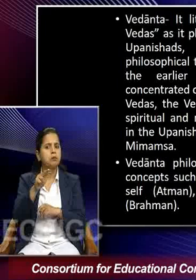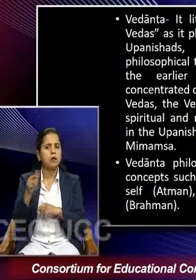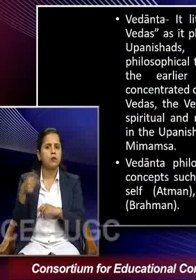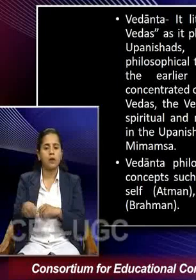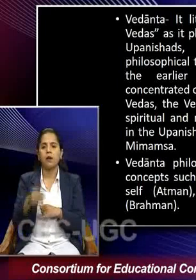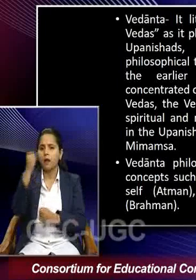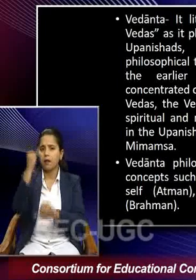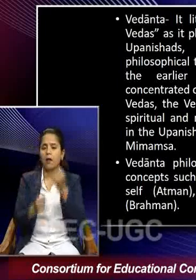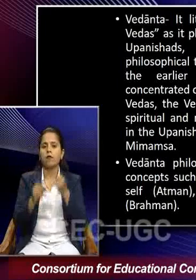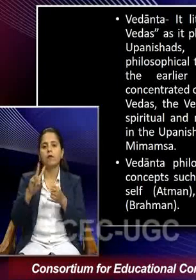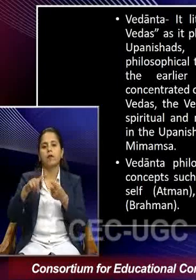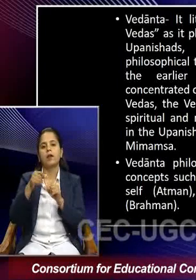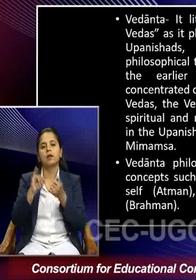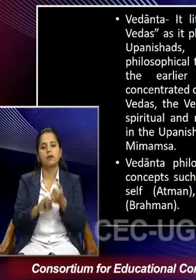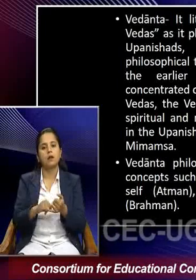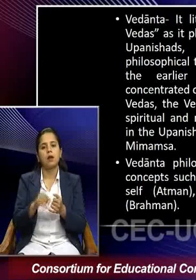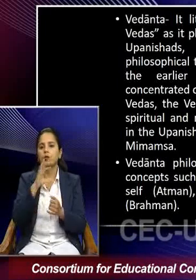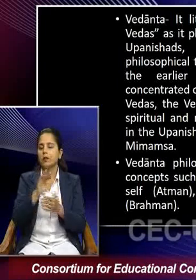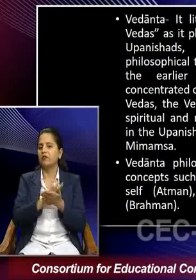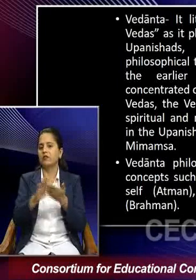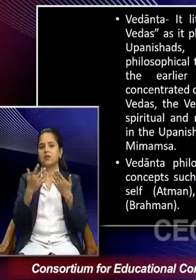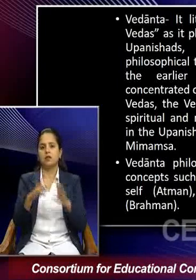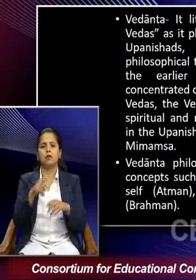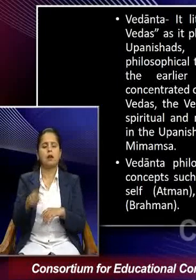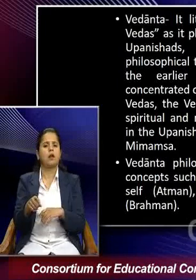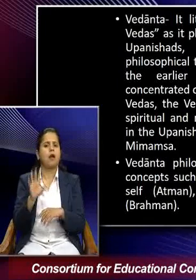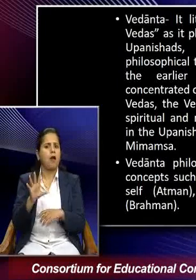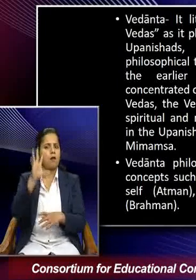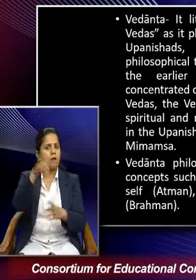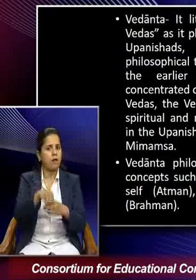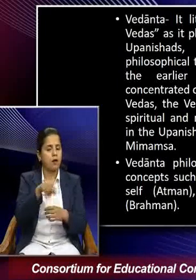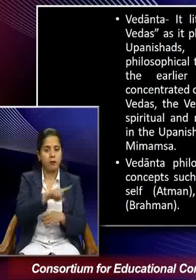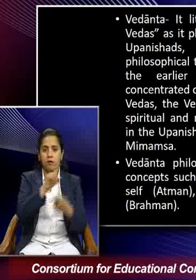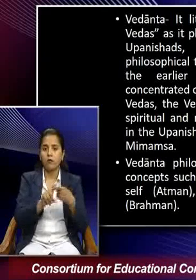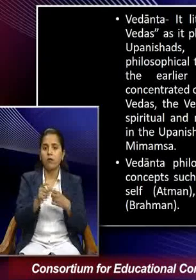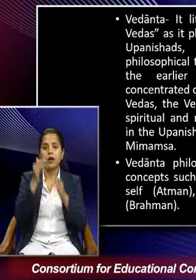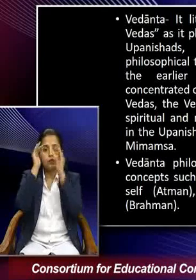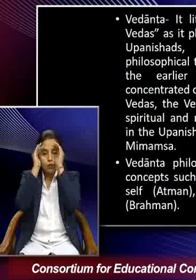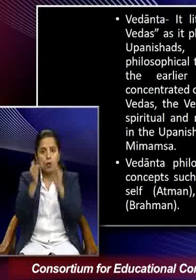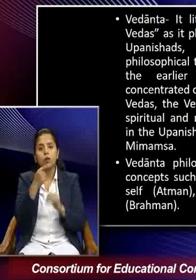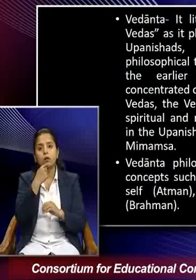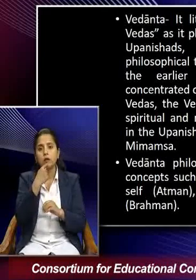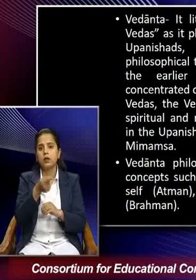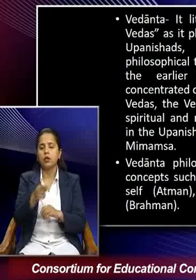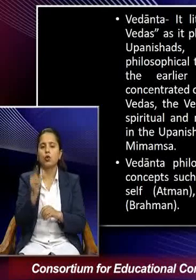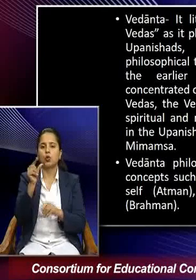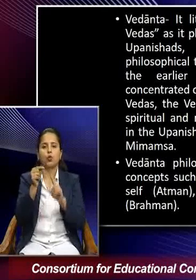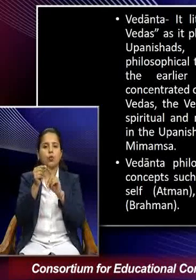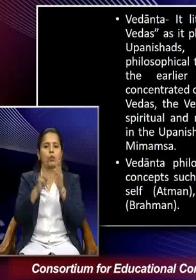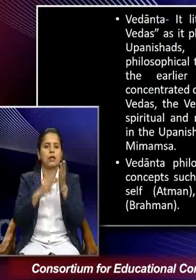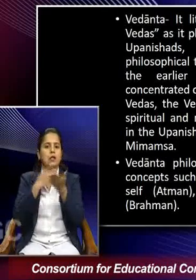of Vedas, as it places its primary focus on the